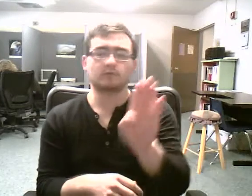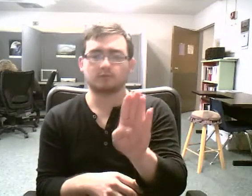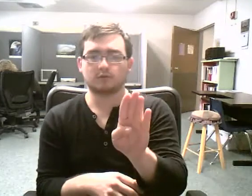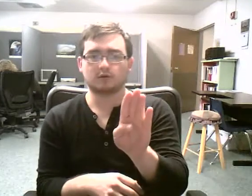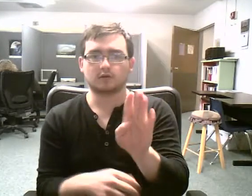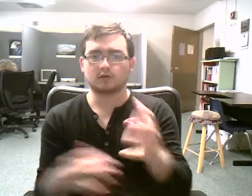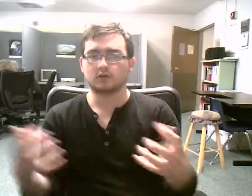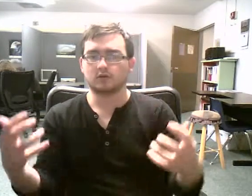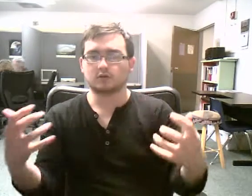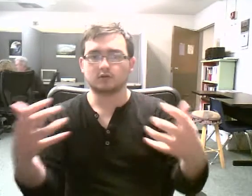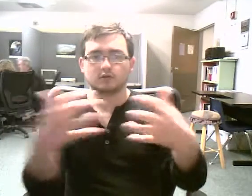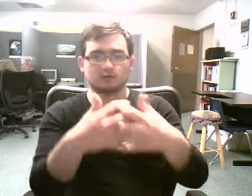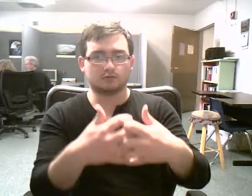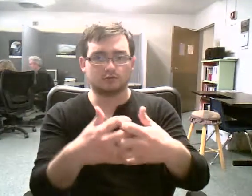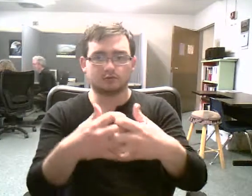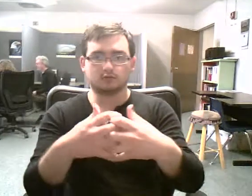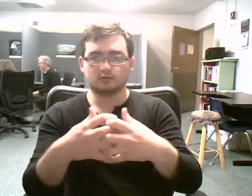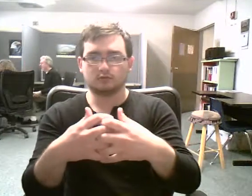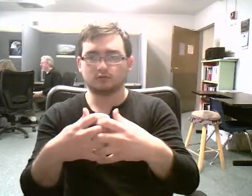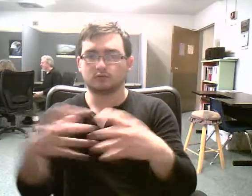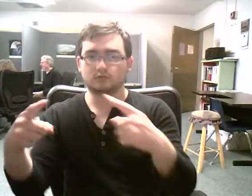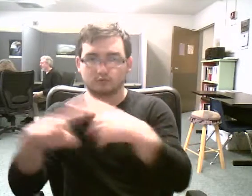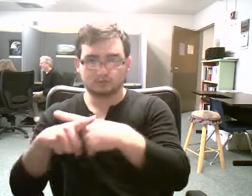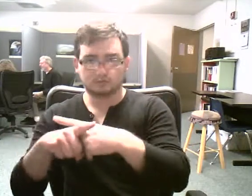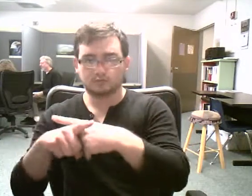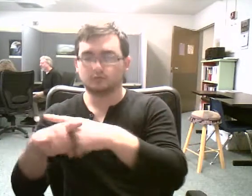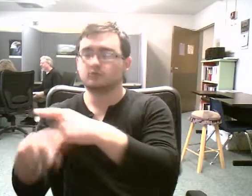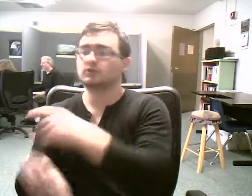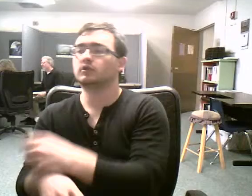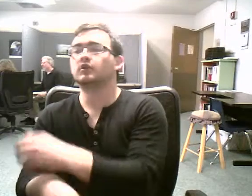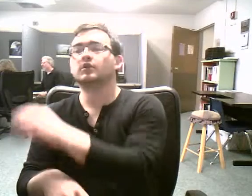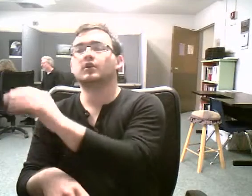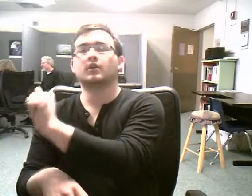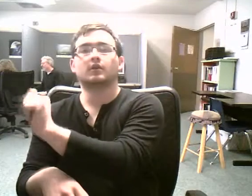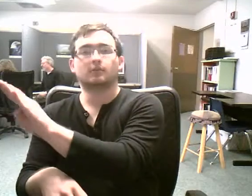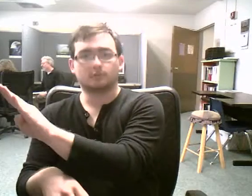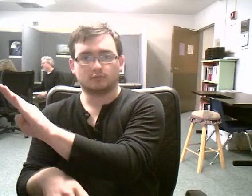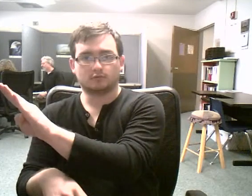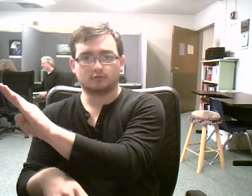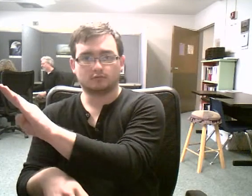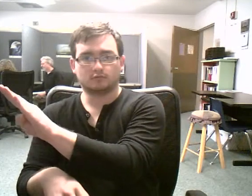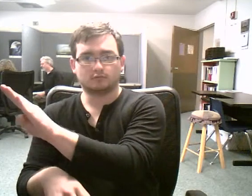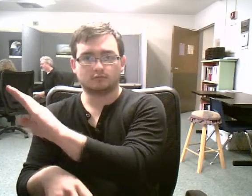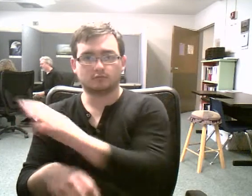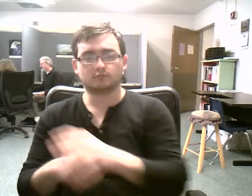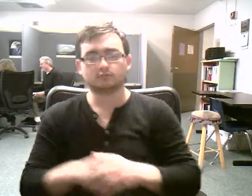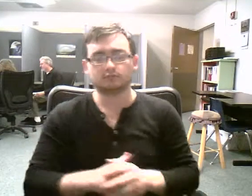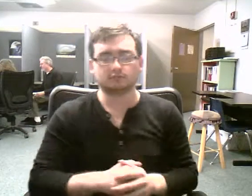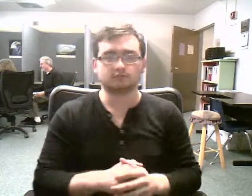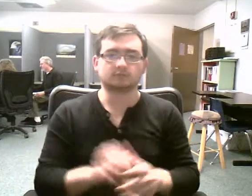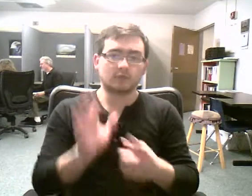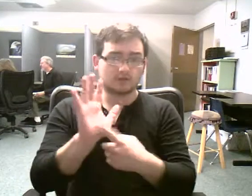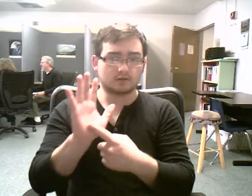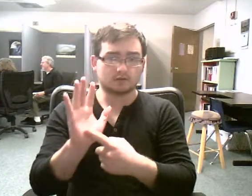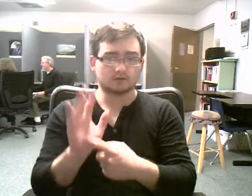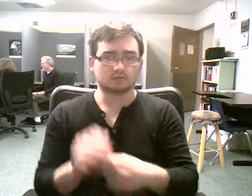Basically, A reacts with B, and we get a new compound, AB. An example of that would be hydrogen